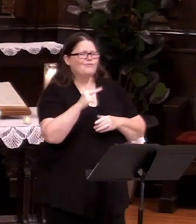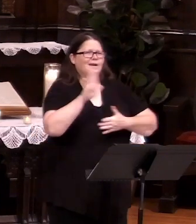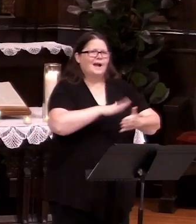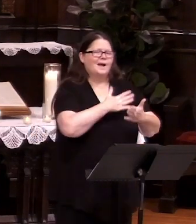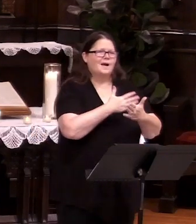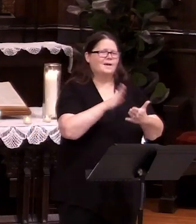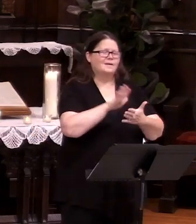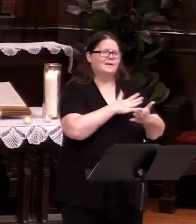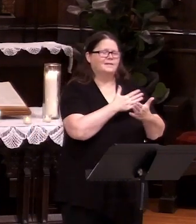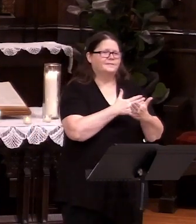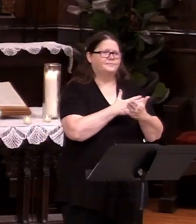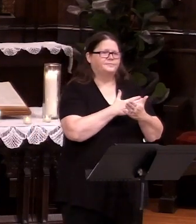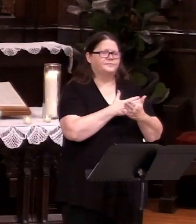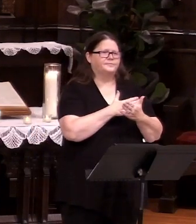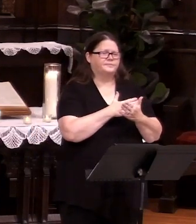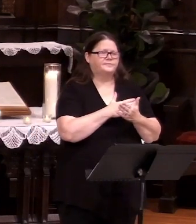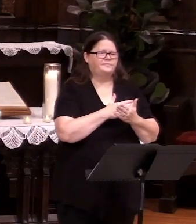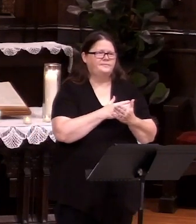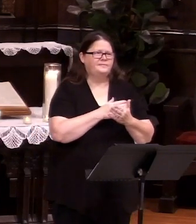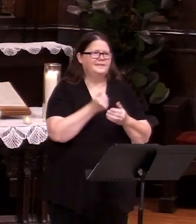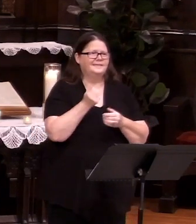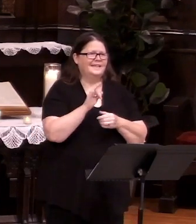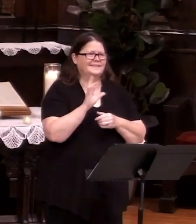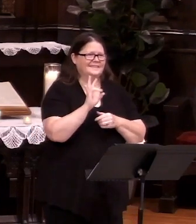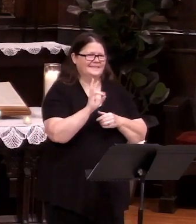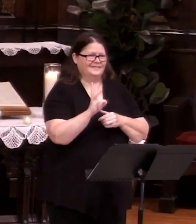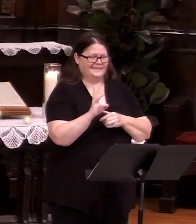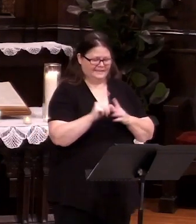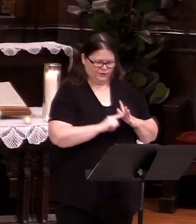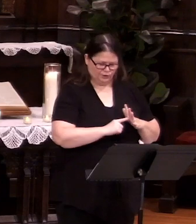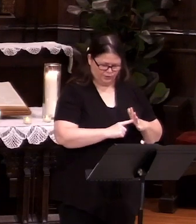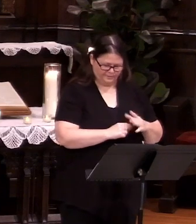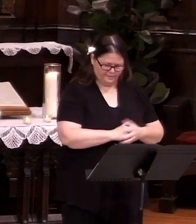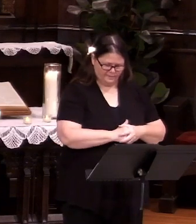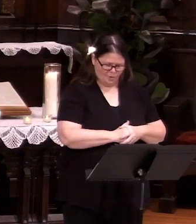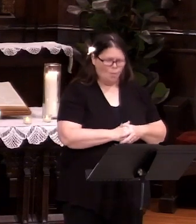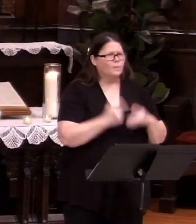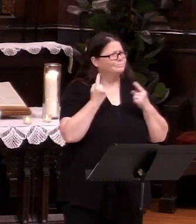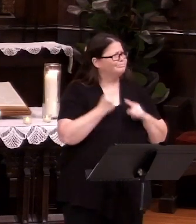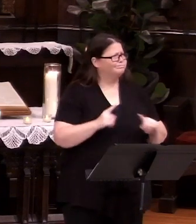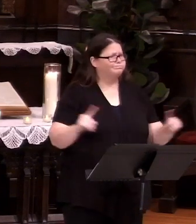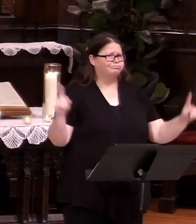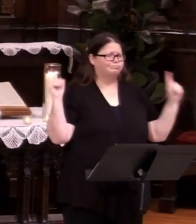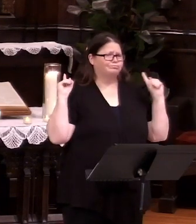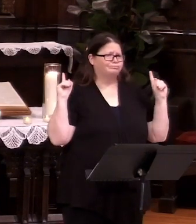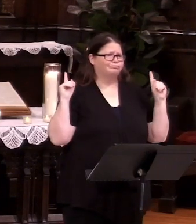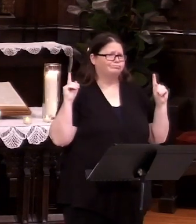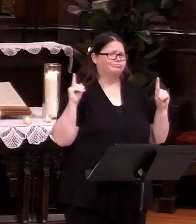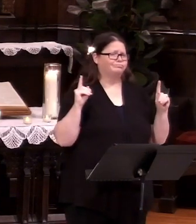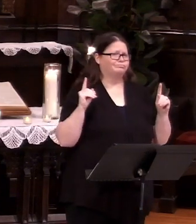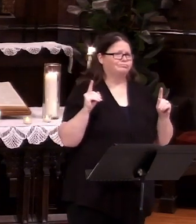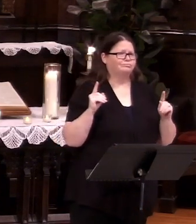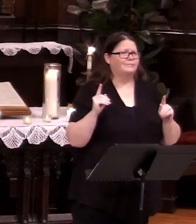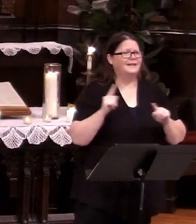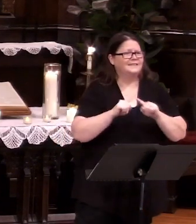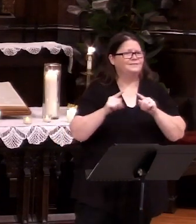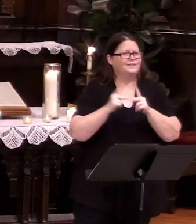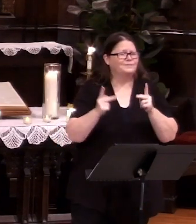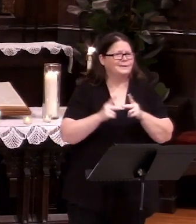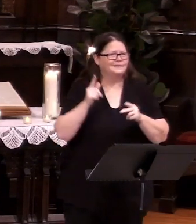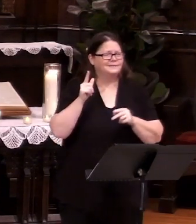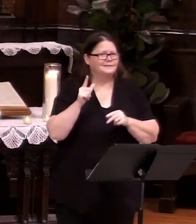in 1976. Its success led to productions in London's West End